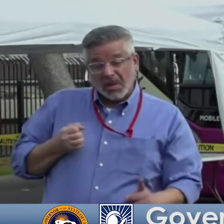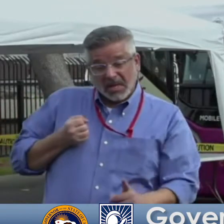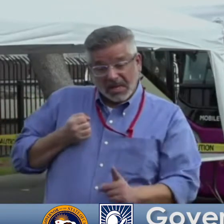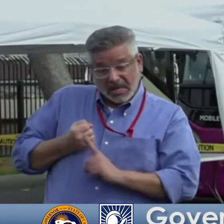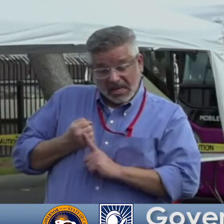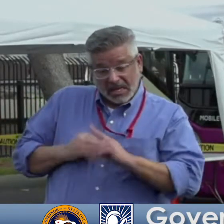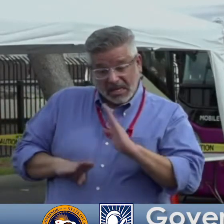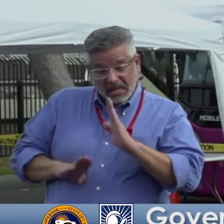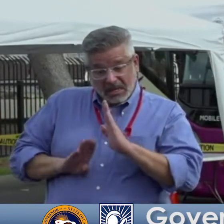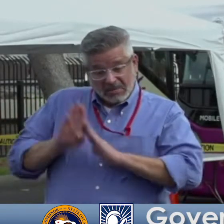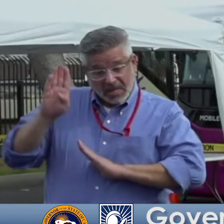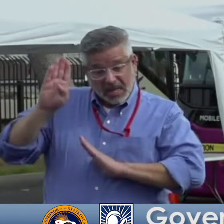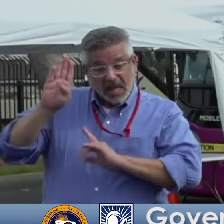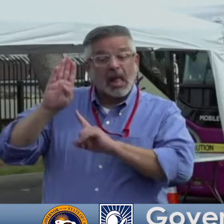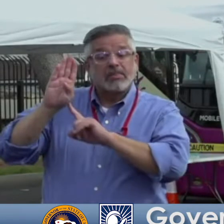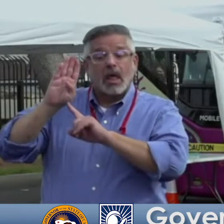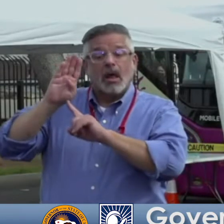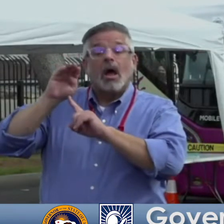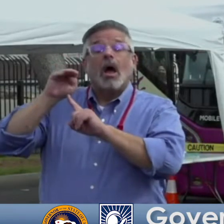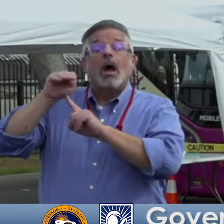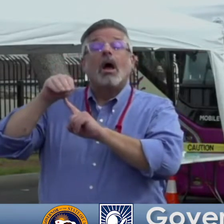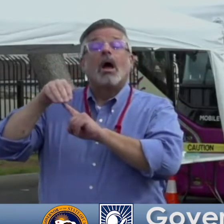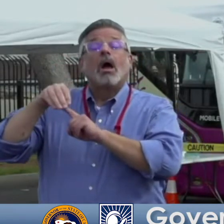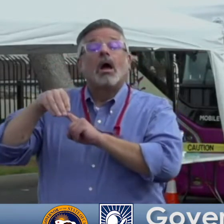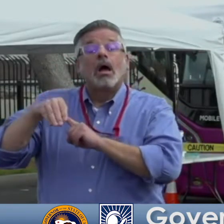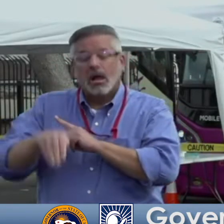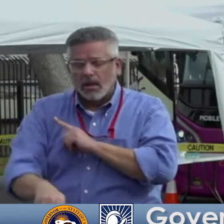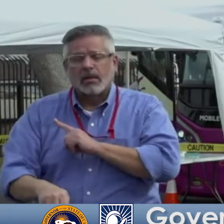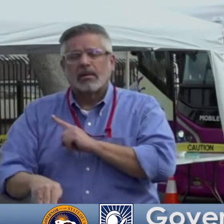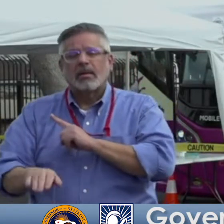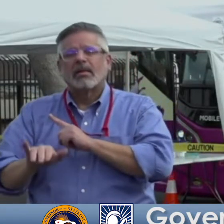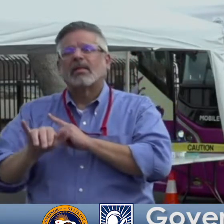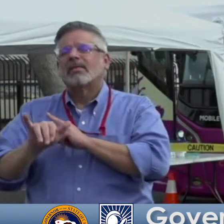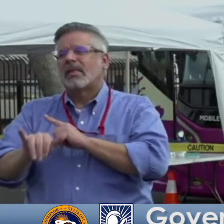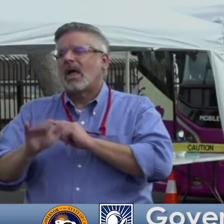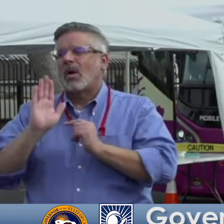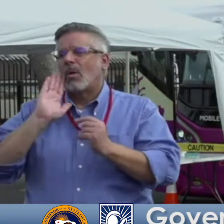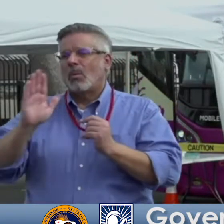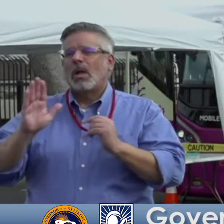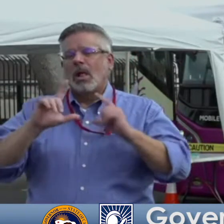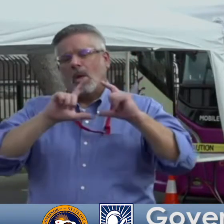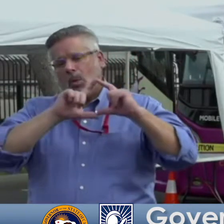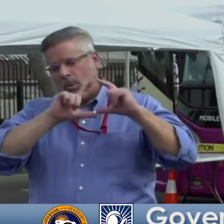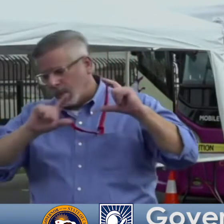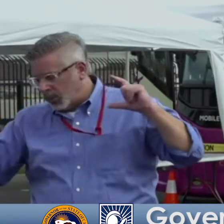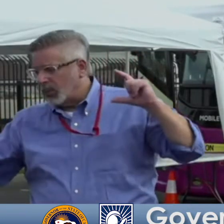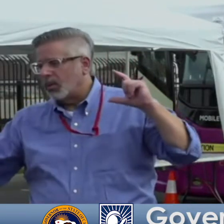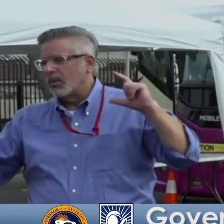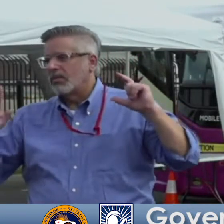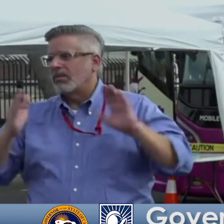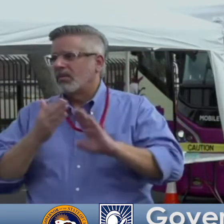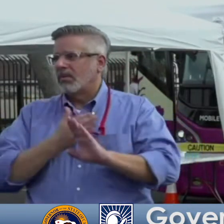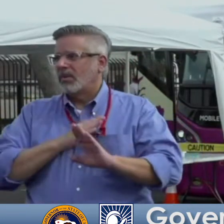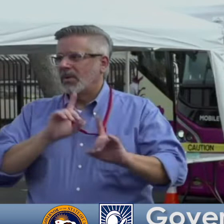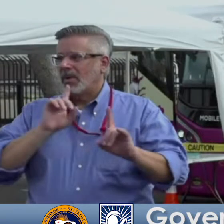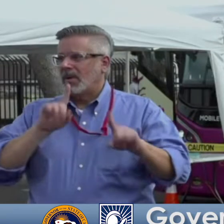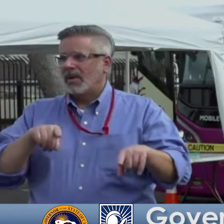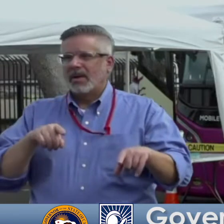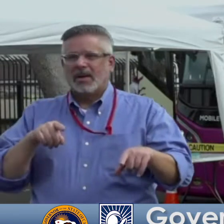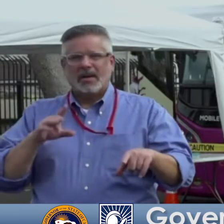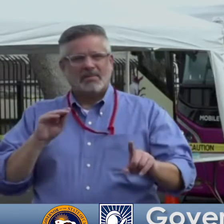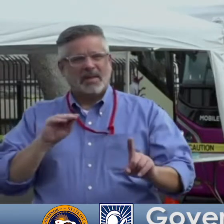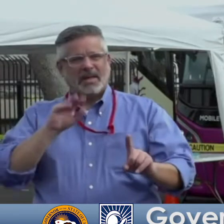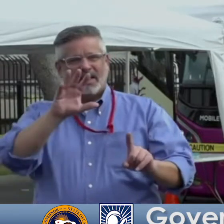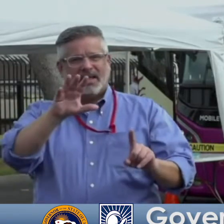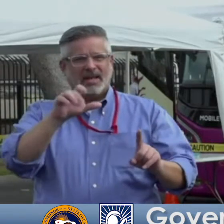peak, we start to slide down, that is the moment where this is going to tail off? And before you answer, could you look at my camera